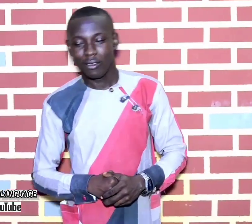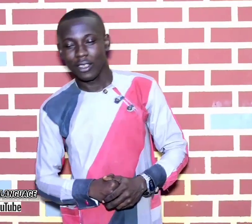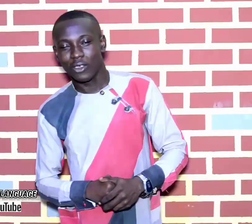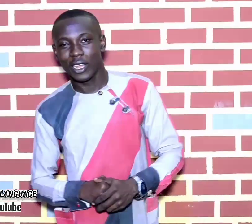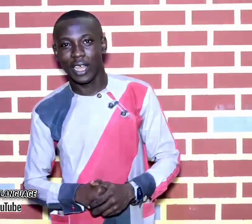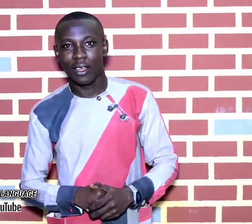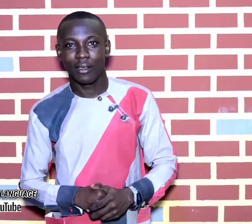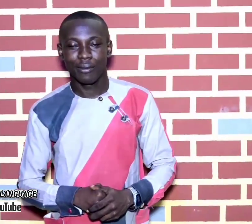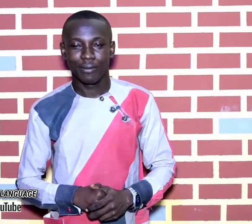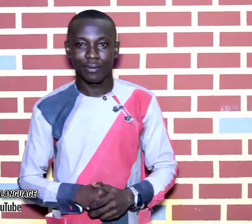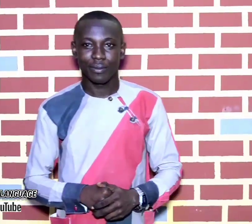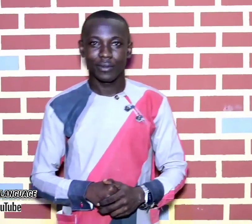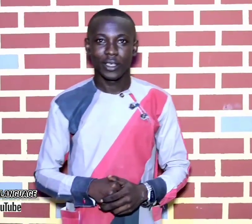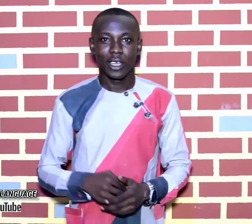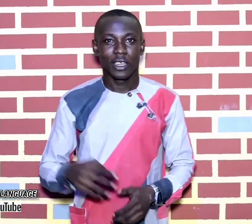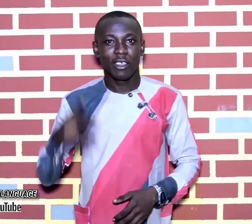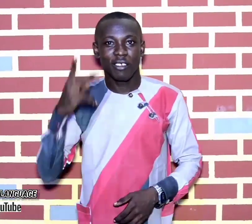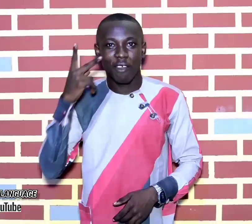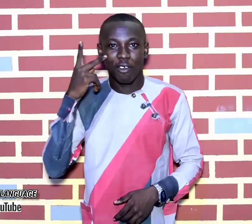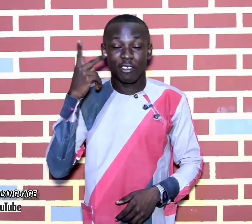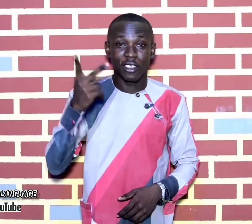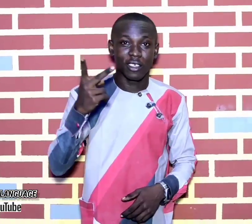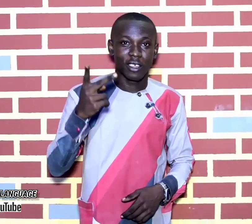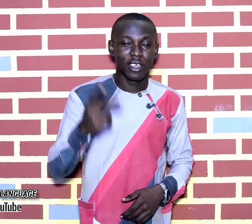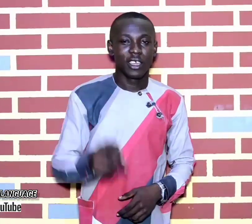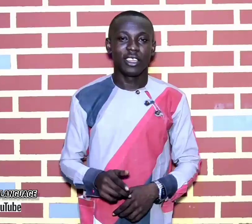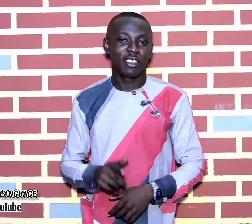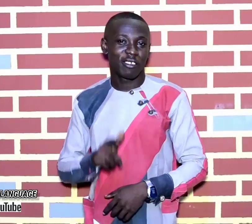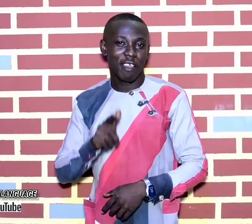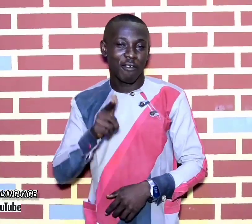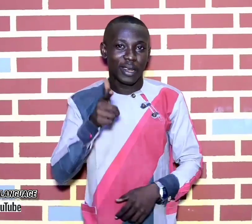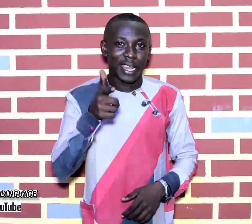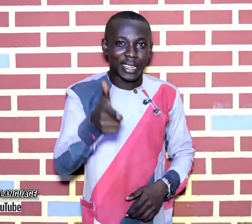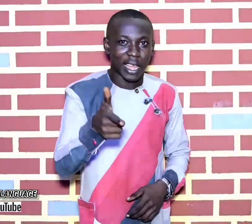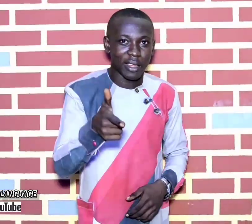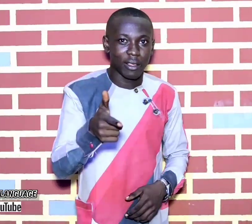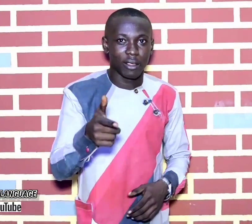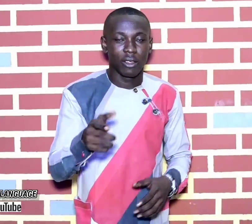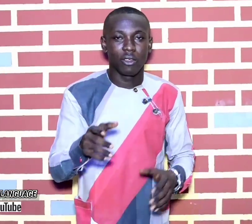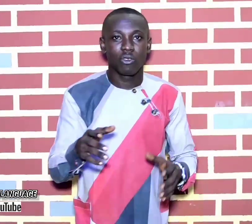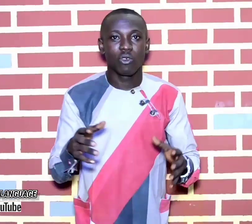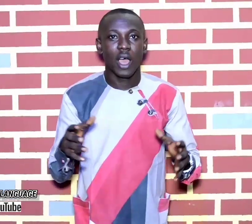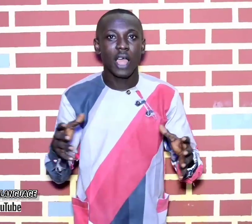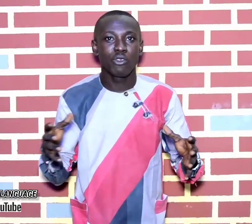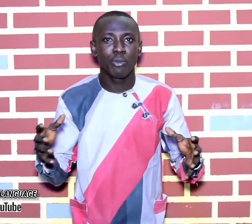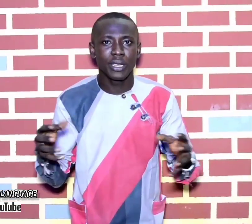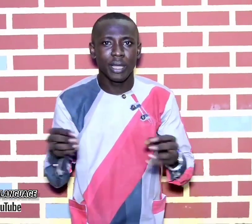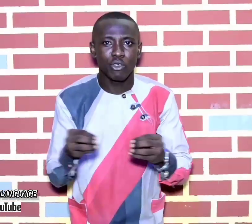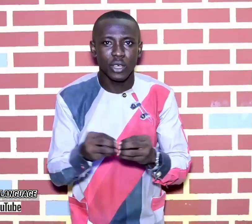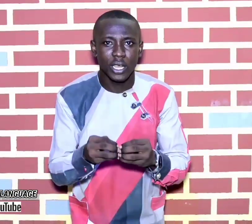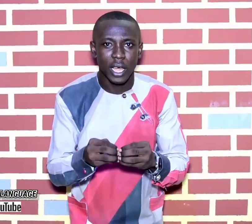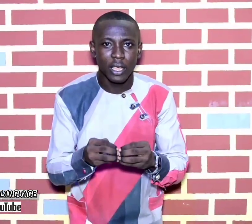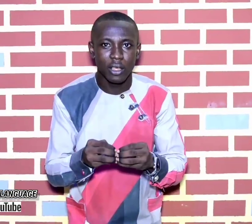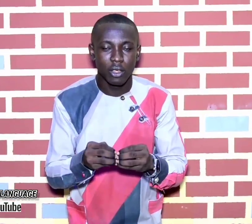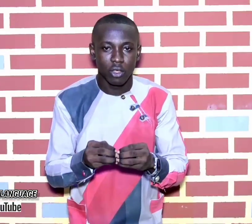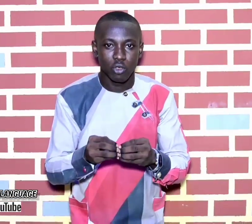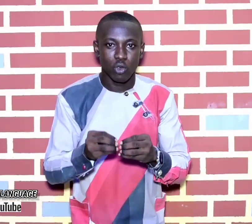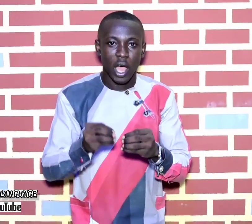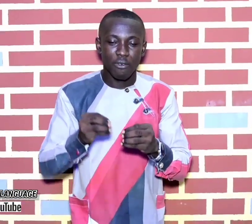you later. This is a sign for see. This is a sign for letter. So how do you bring them together? You have